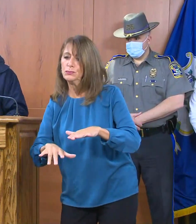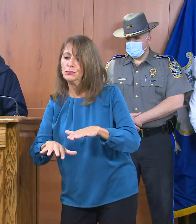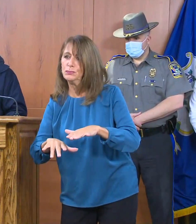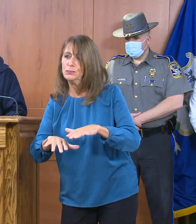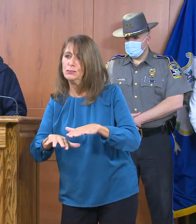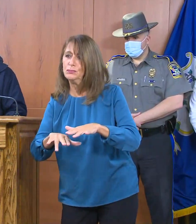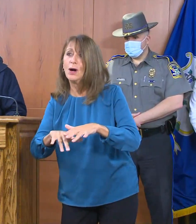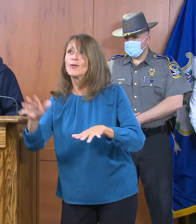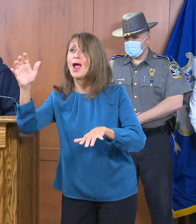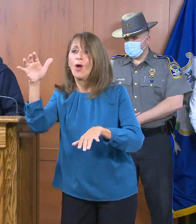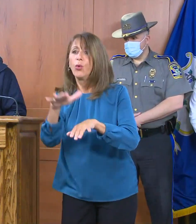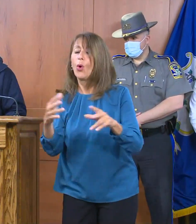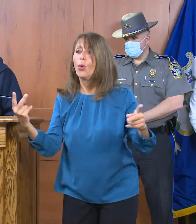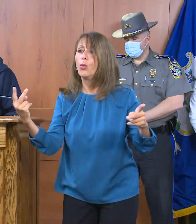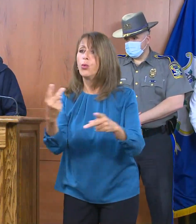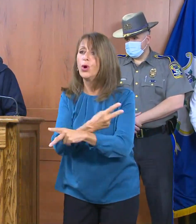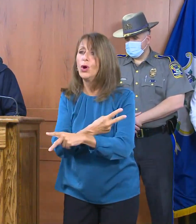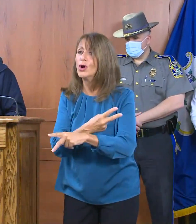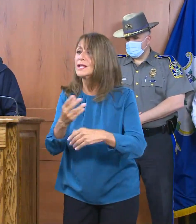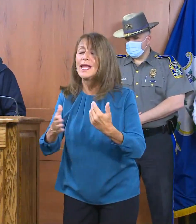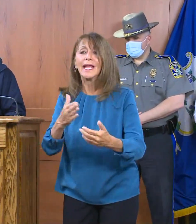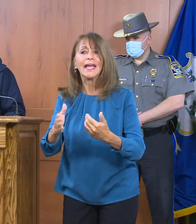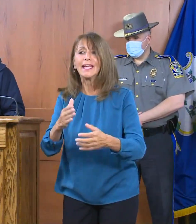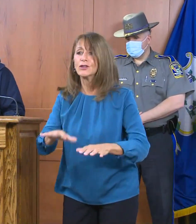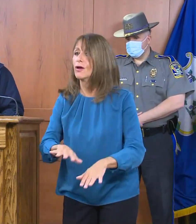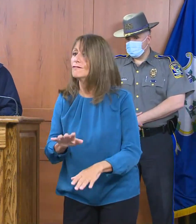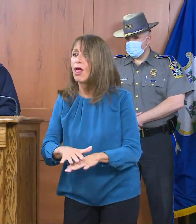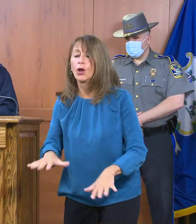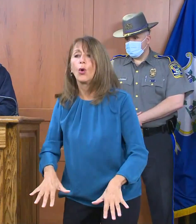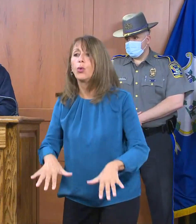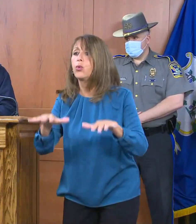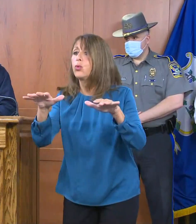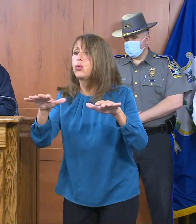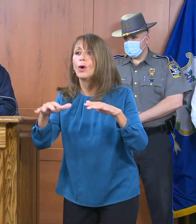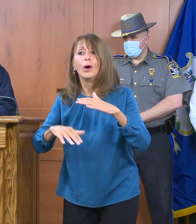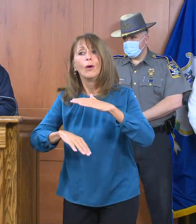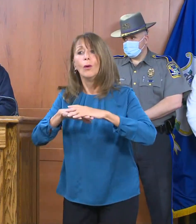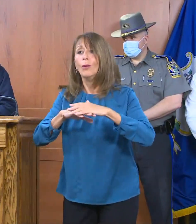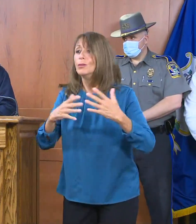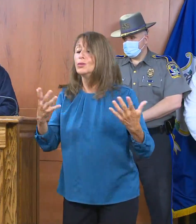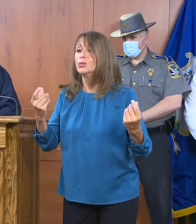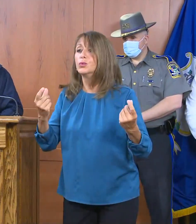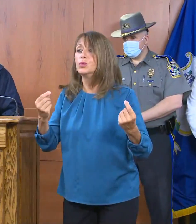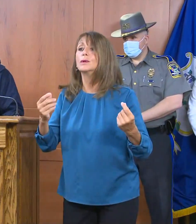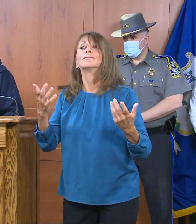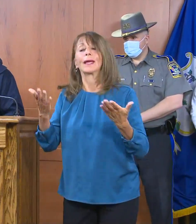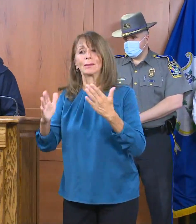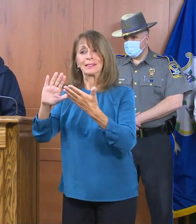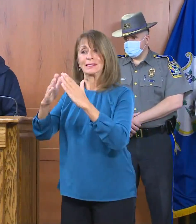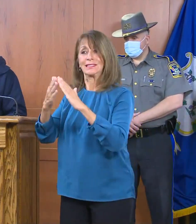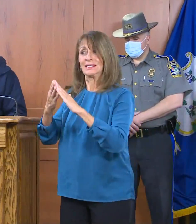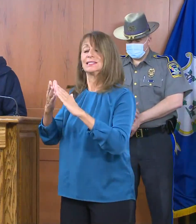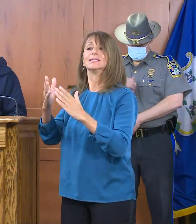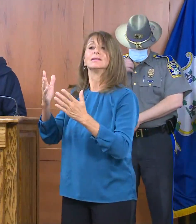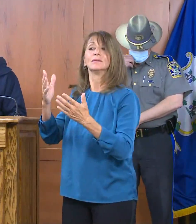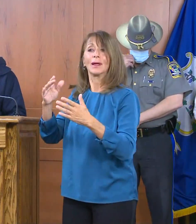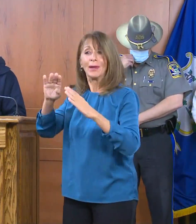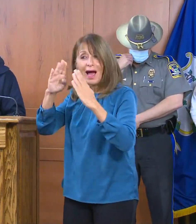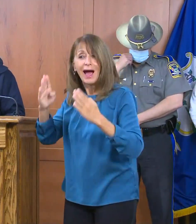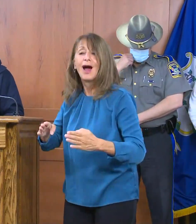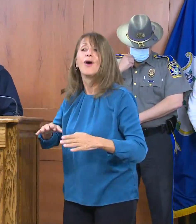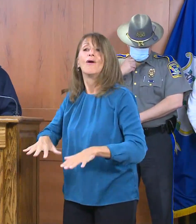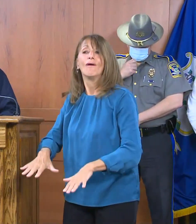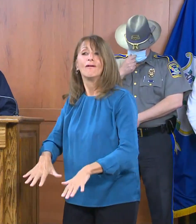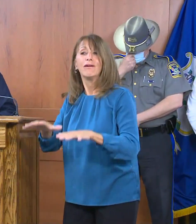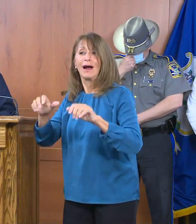fills with water. That water is pouring off right now. We have a lot of some potential for urban flooding, not to mention the highest